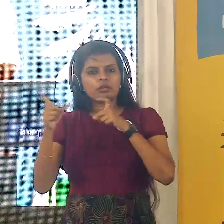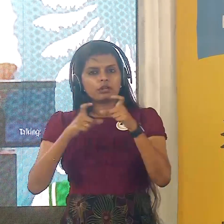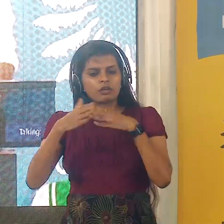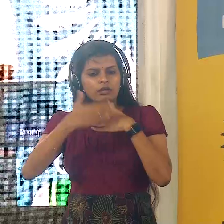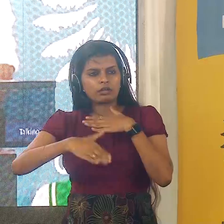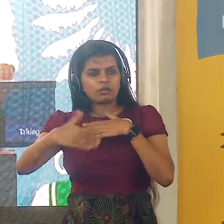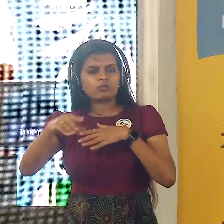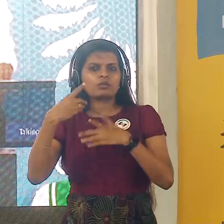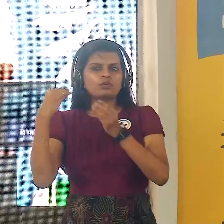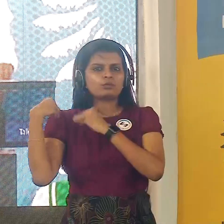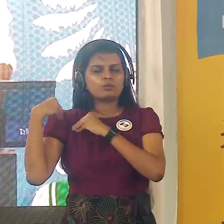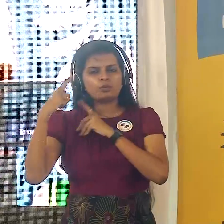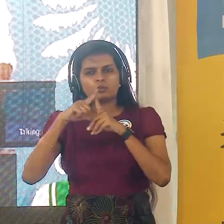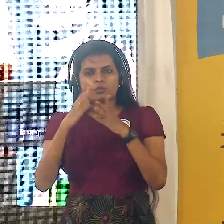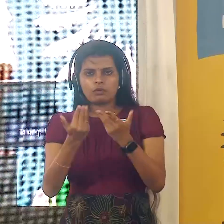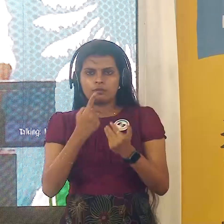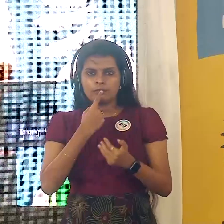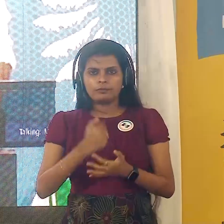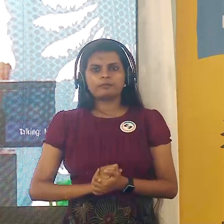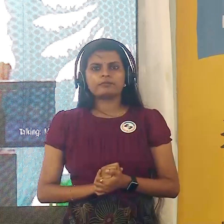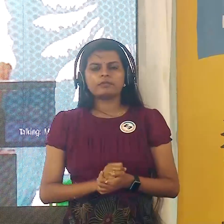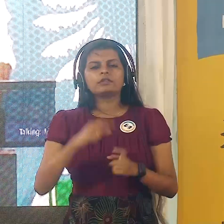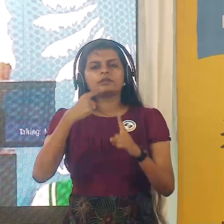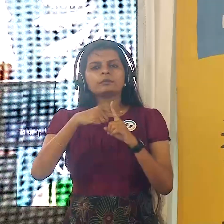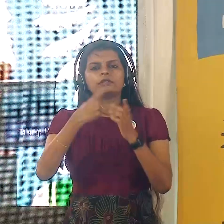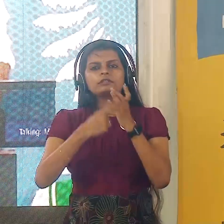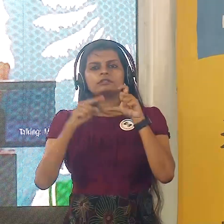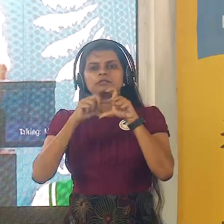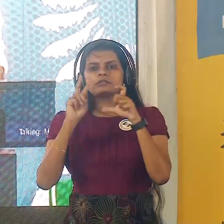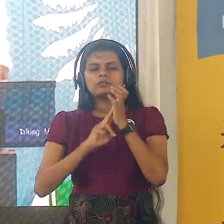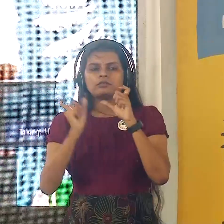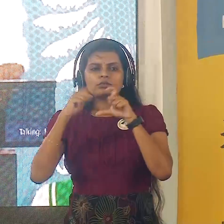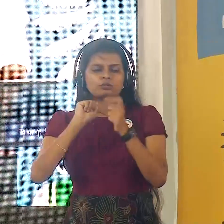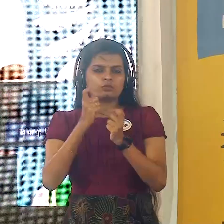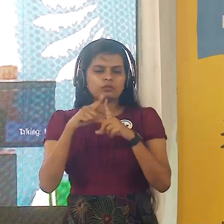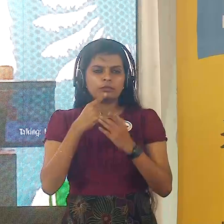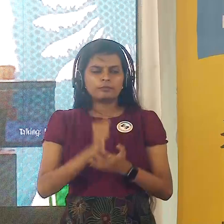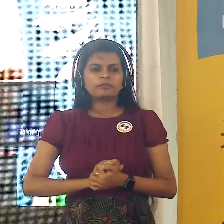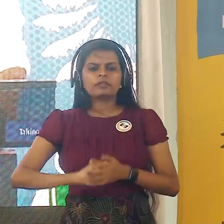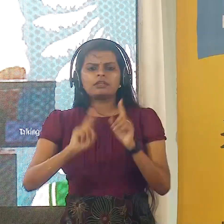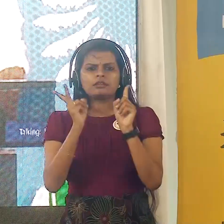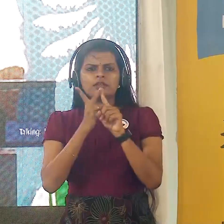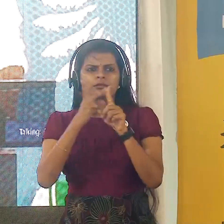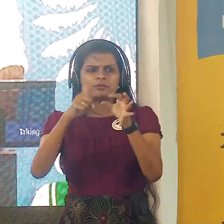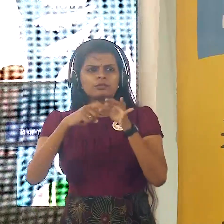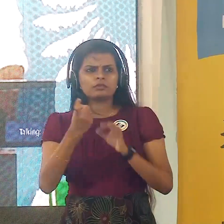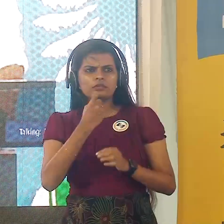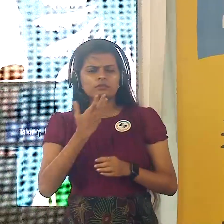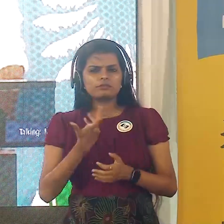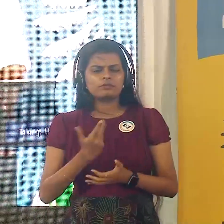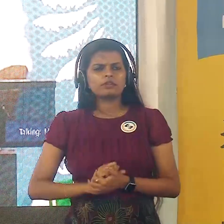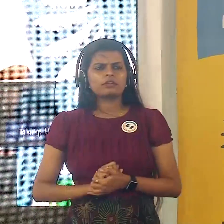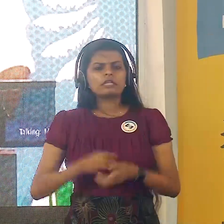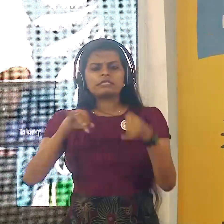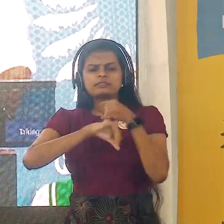continue playing its role through increased revenue that can happen as a result of that. The second question is, how is